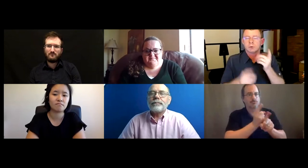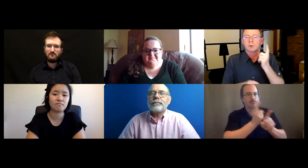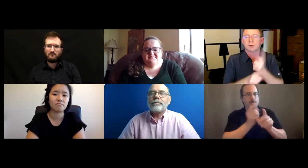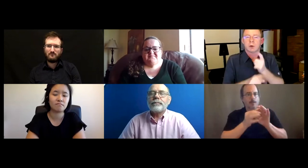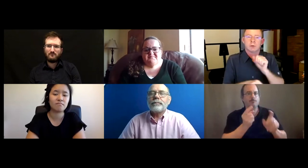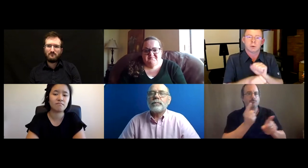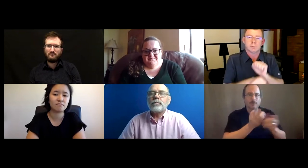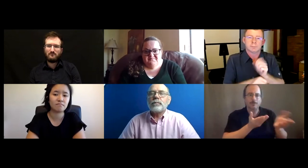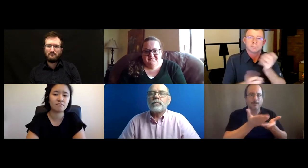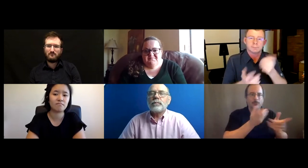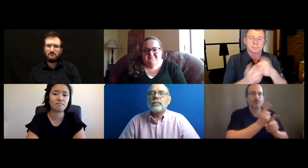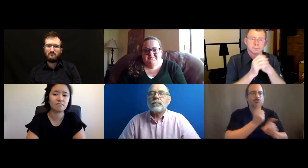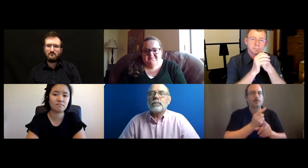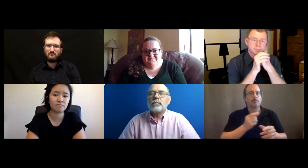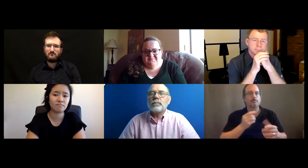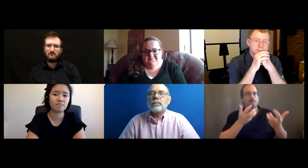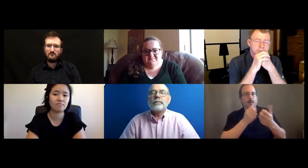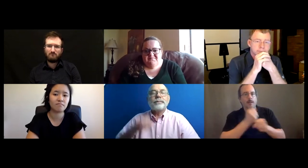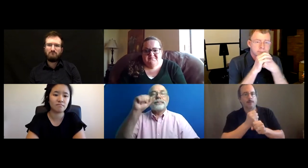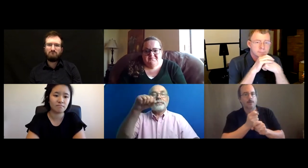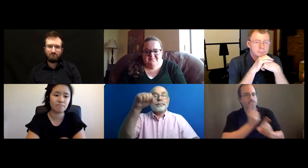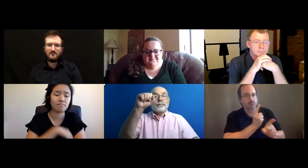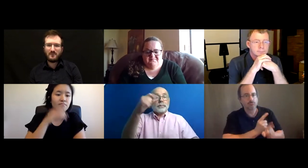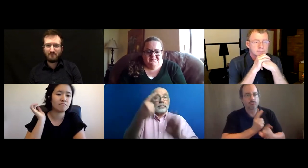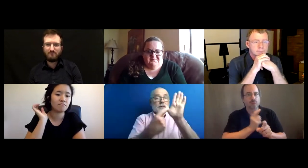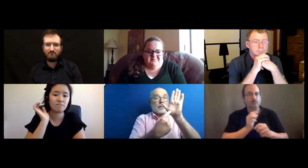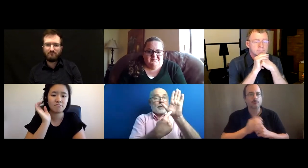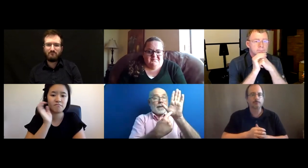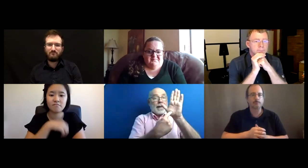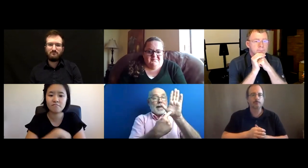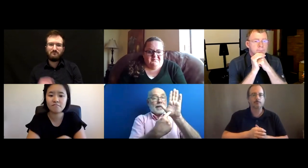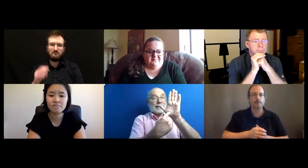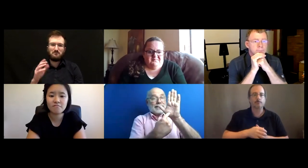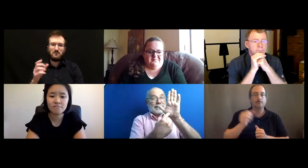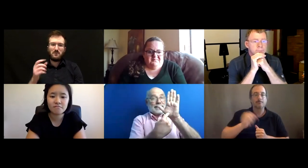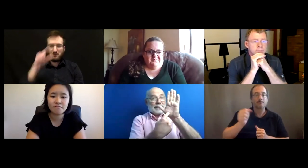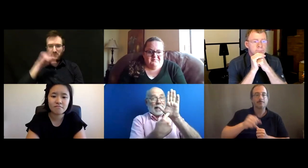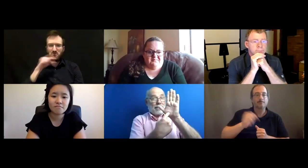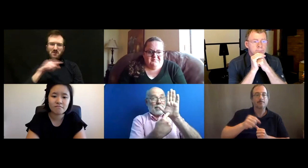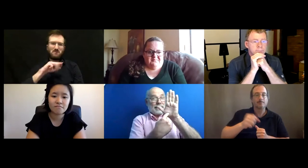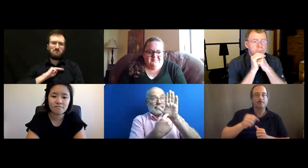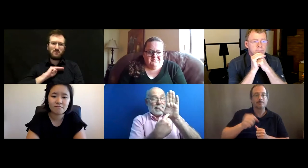for those who are deafblind, the right job and the right information.